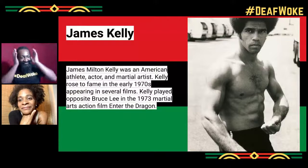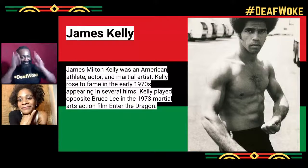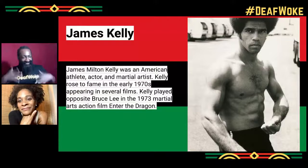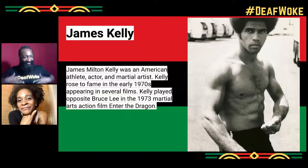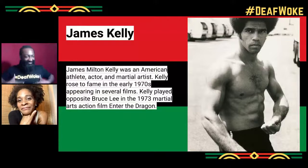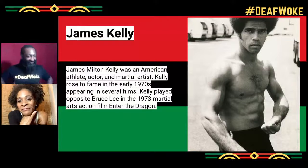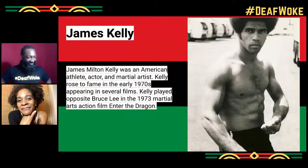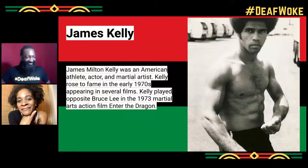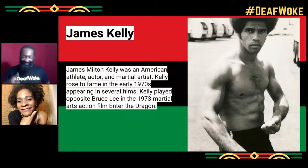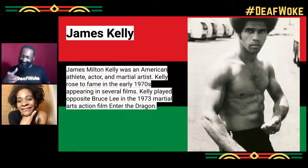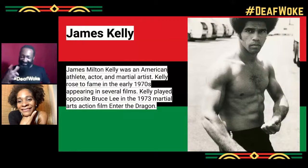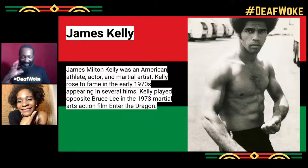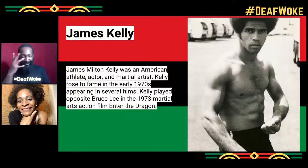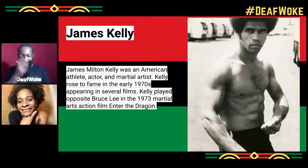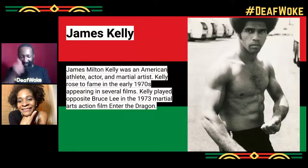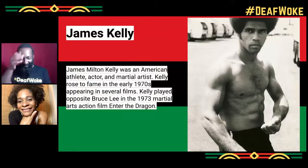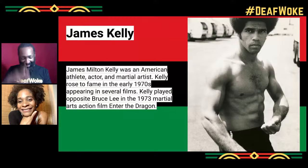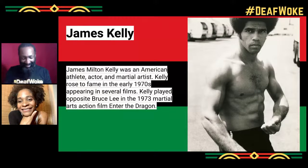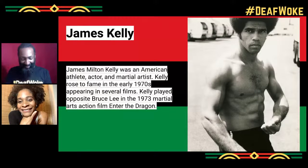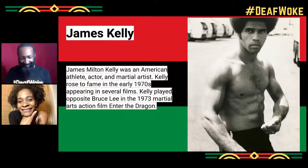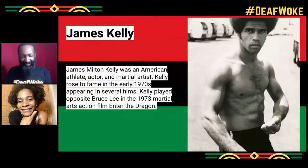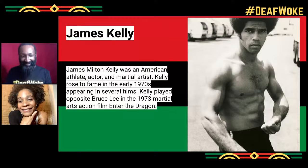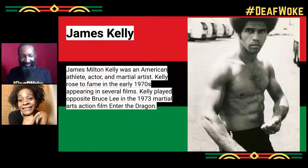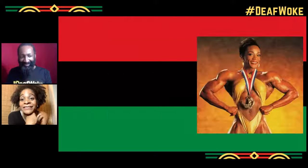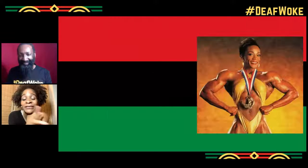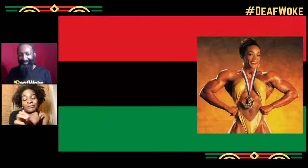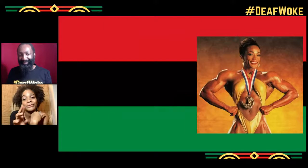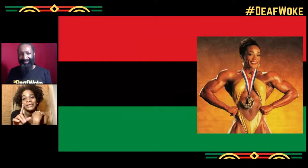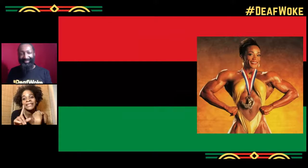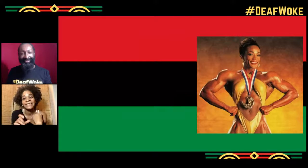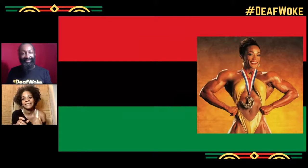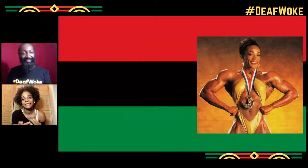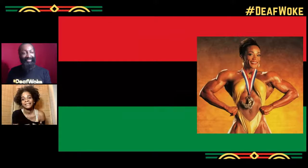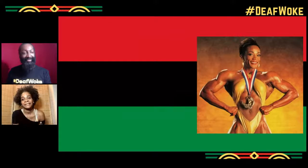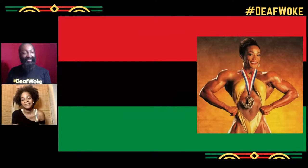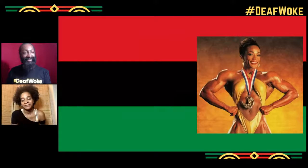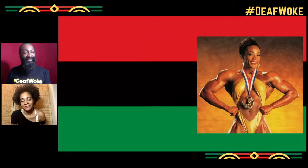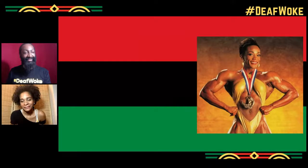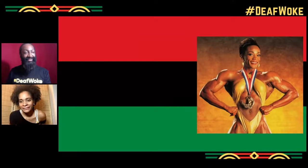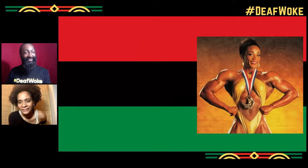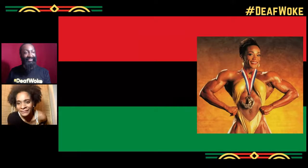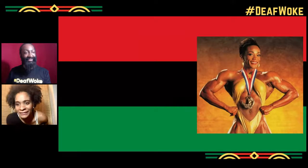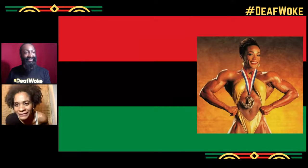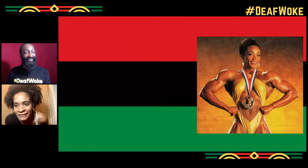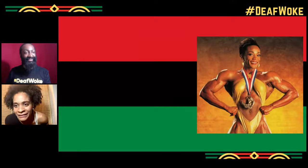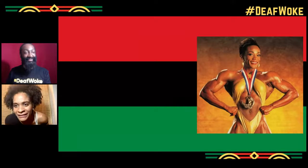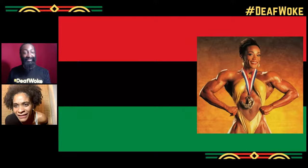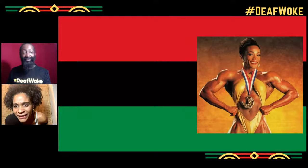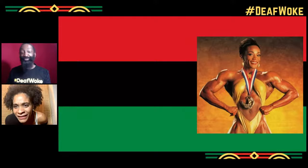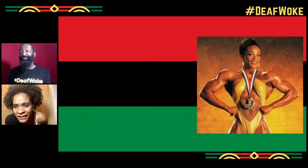It's the Bruce Lee film. He was in it. Same picture, big afro.